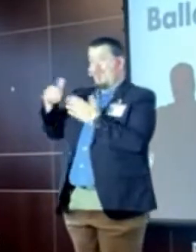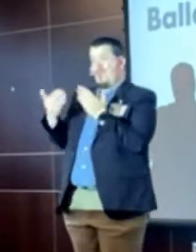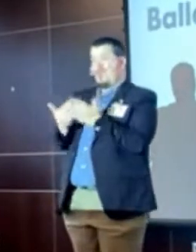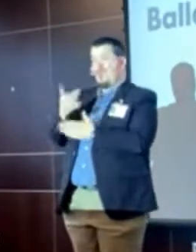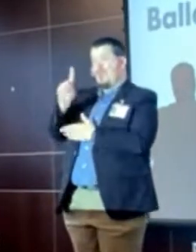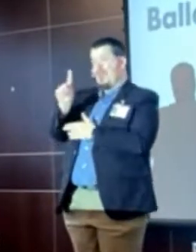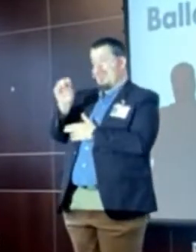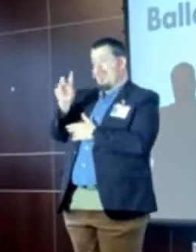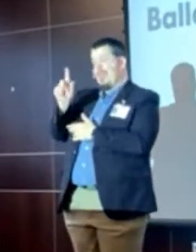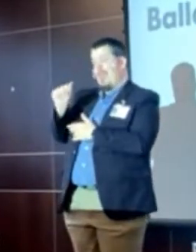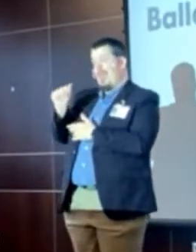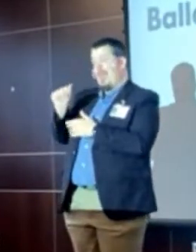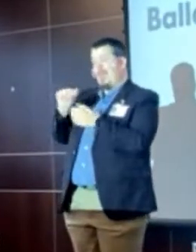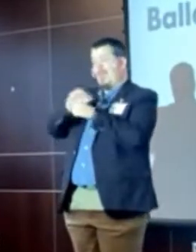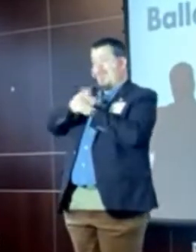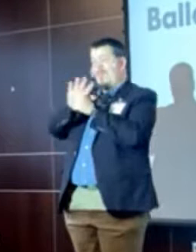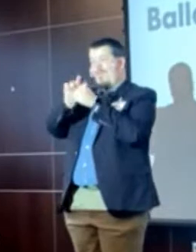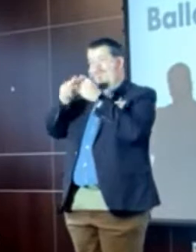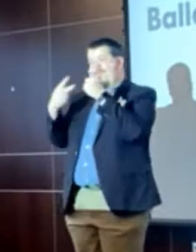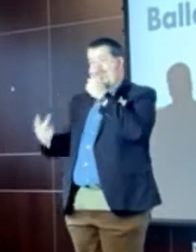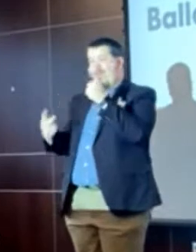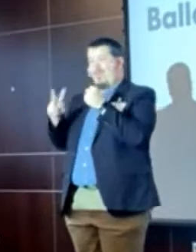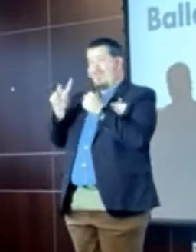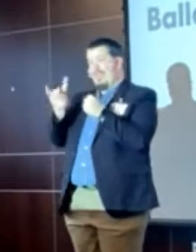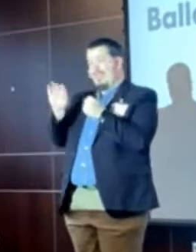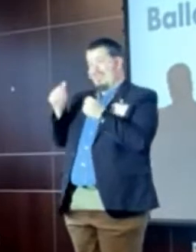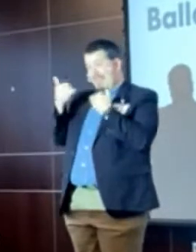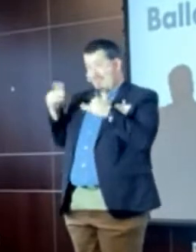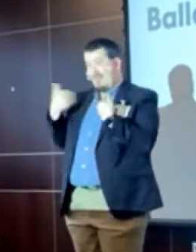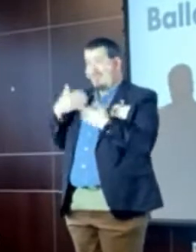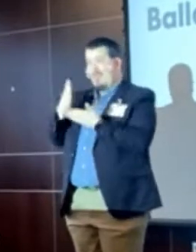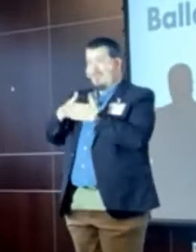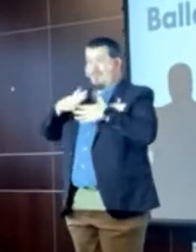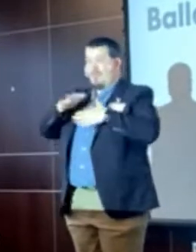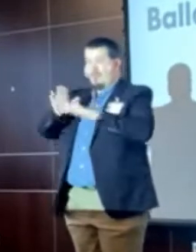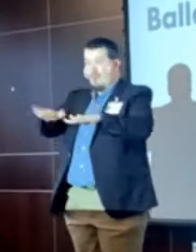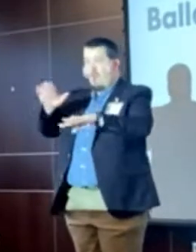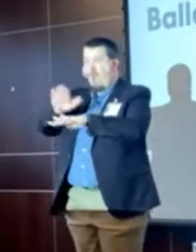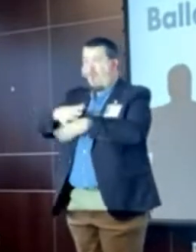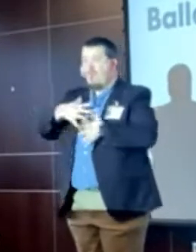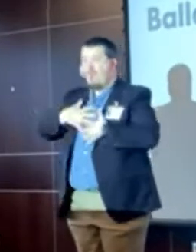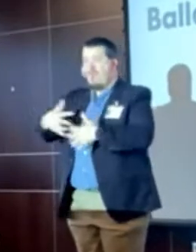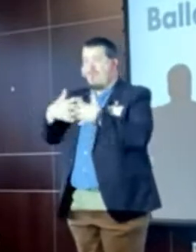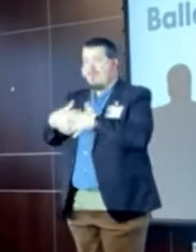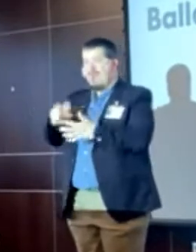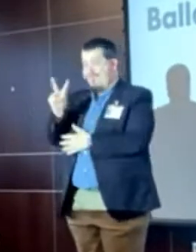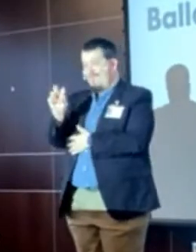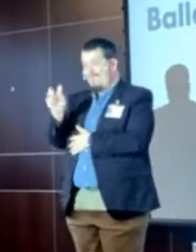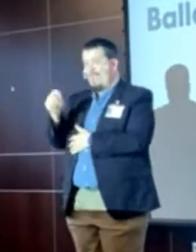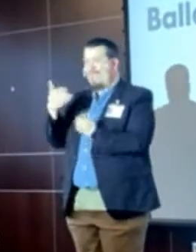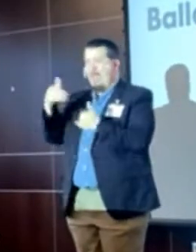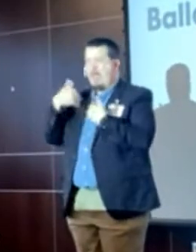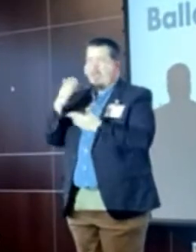this surge. We even still have children on ventilators. We don't want more children's lives at